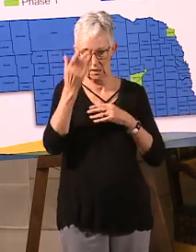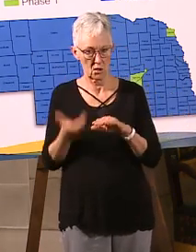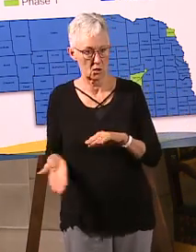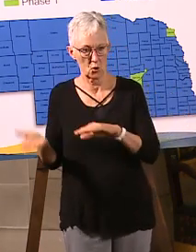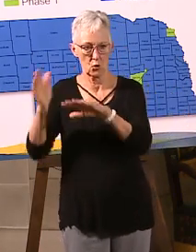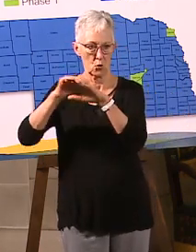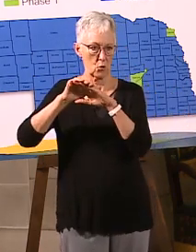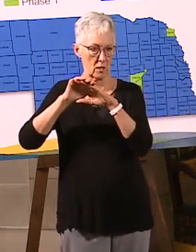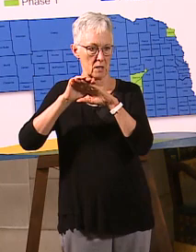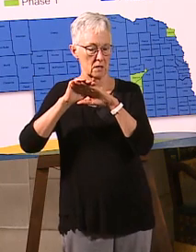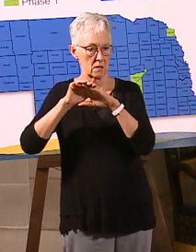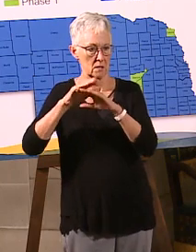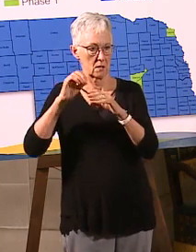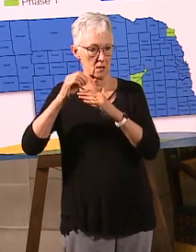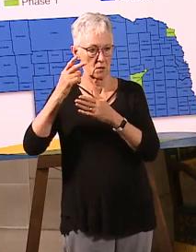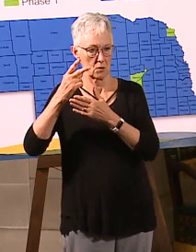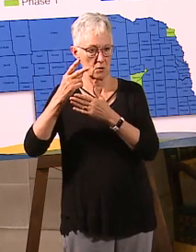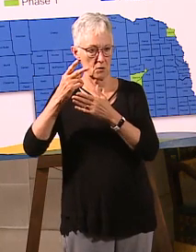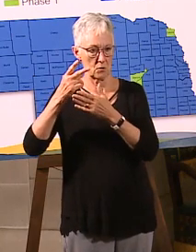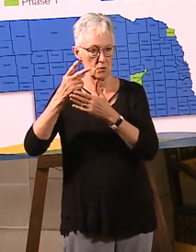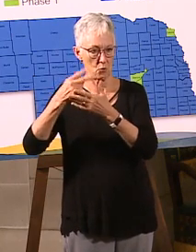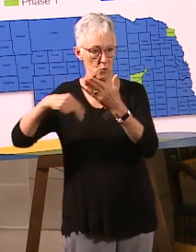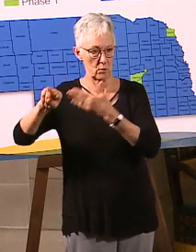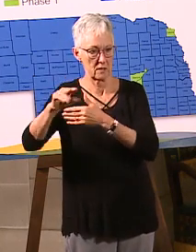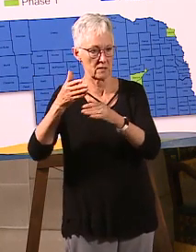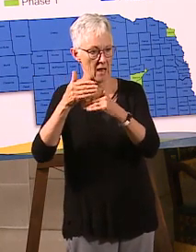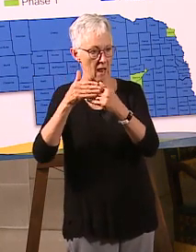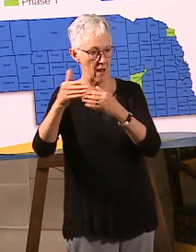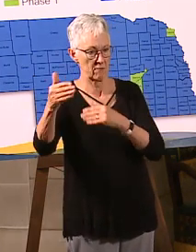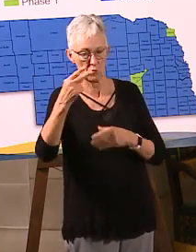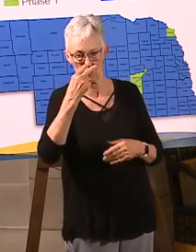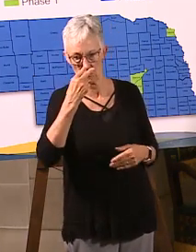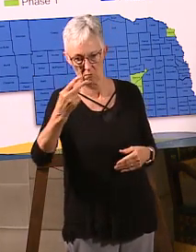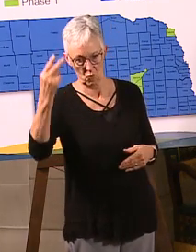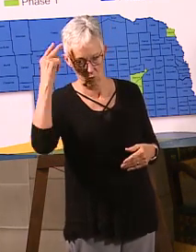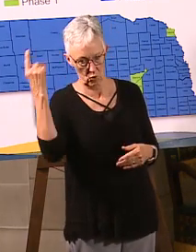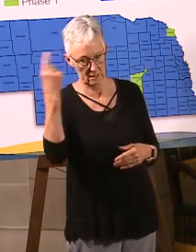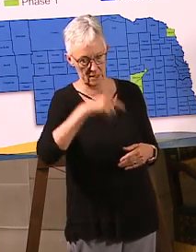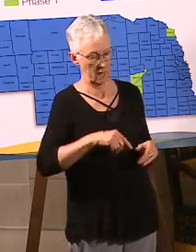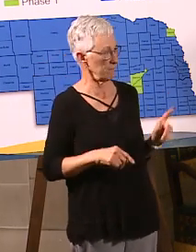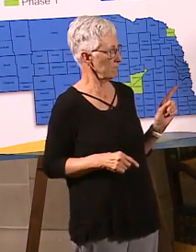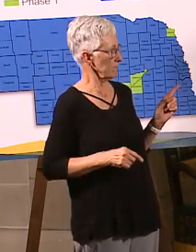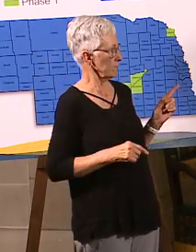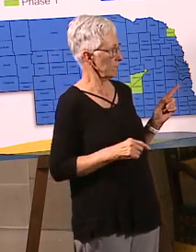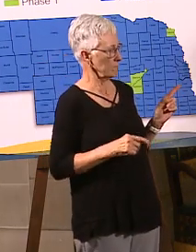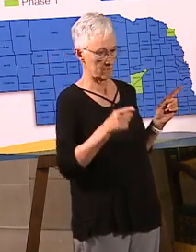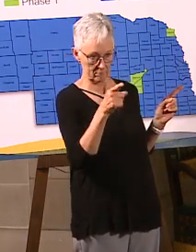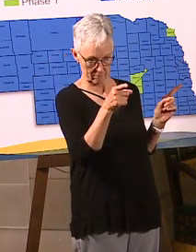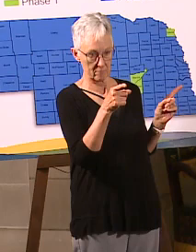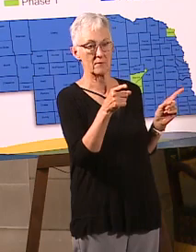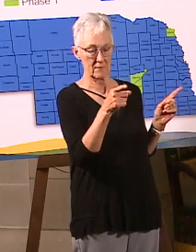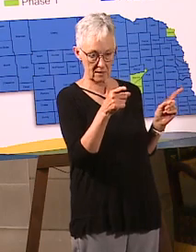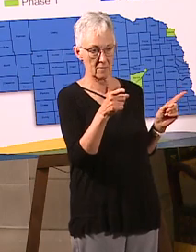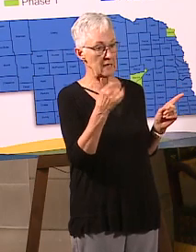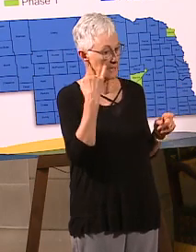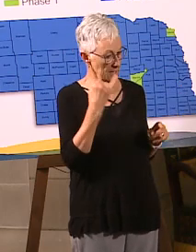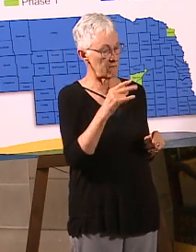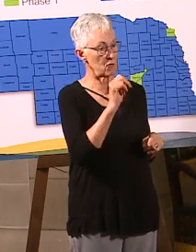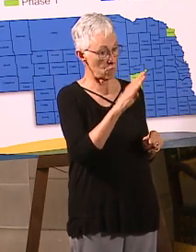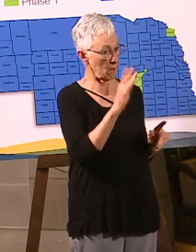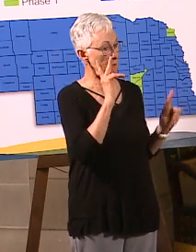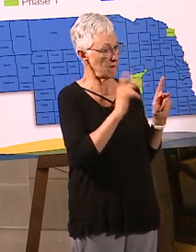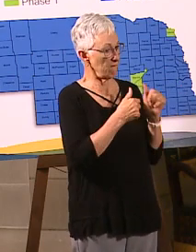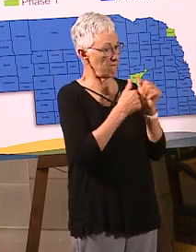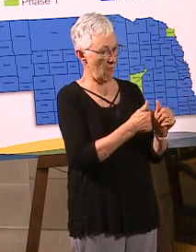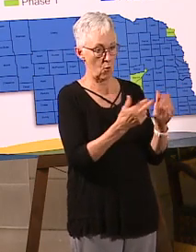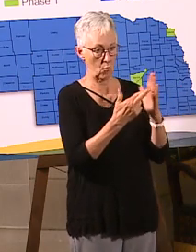So that's a no. You don't think you'll see a spread after? If Nebraskans, so Paul says that's a no. I said, hey, if Nebraskans follow the rules,